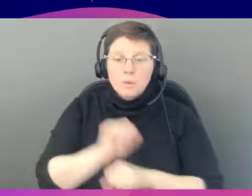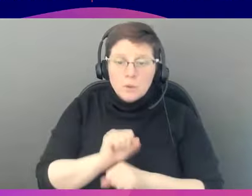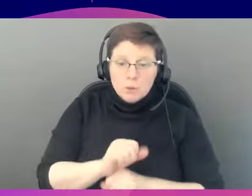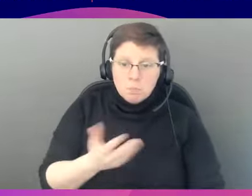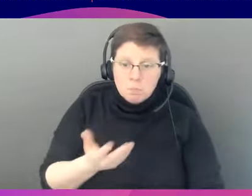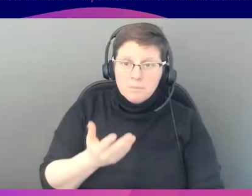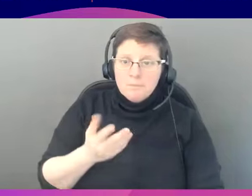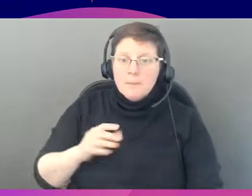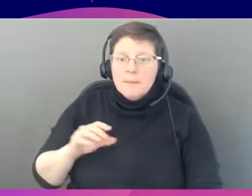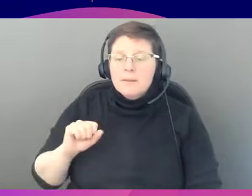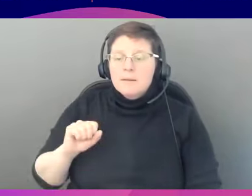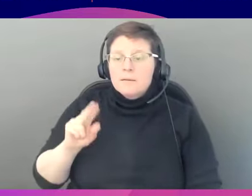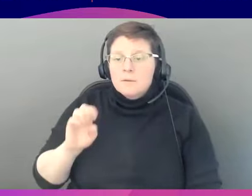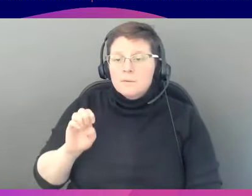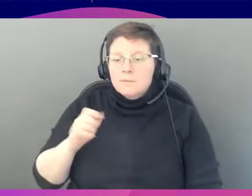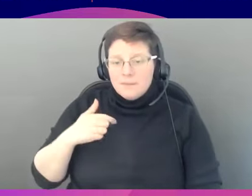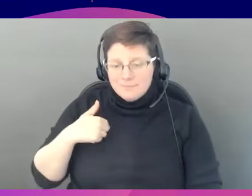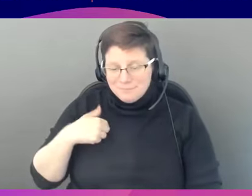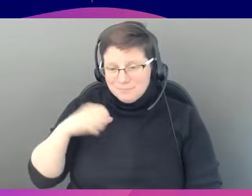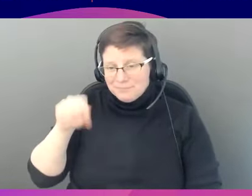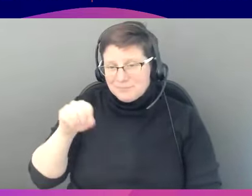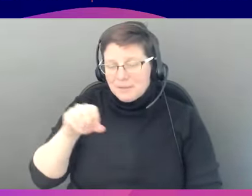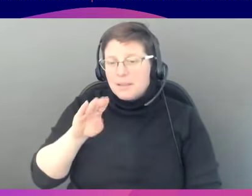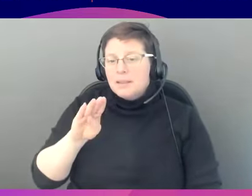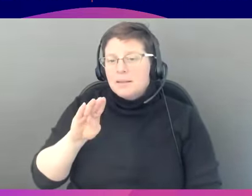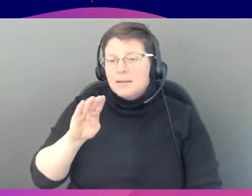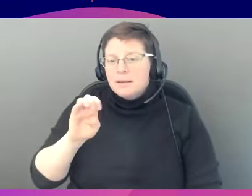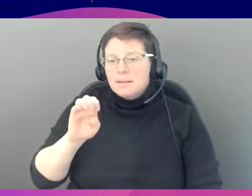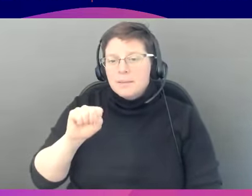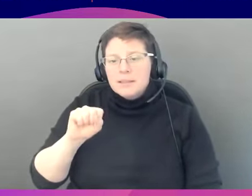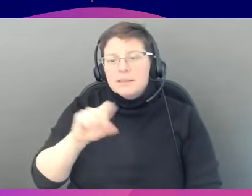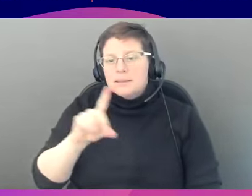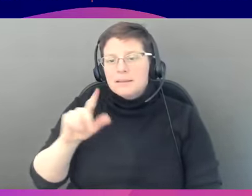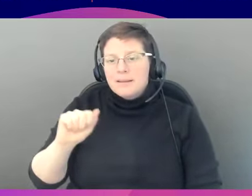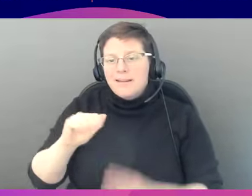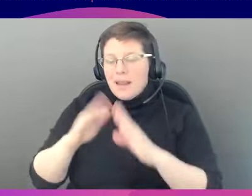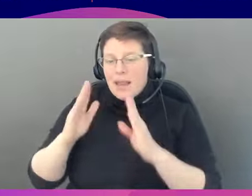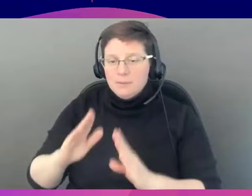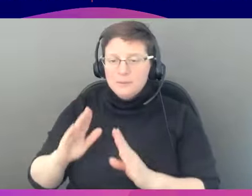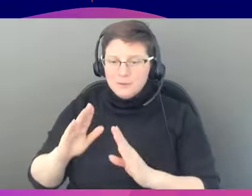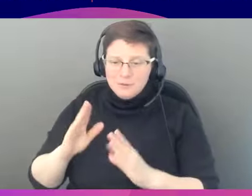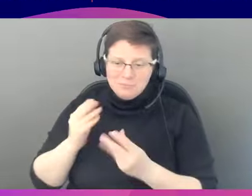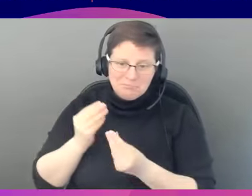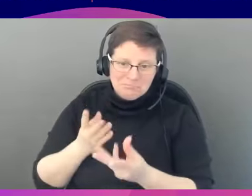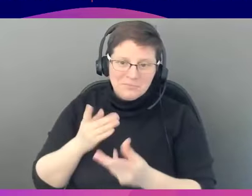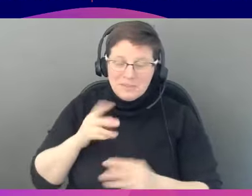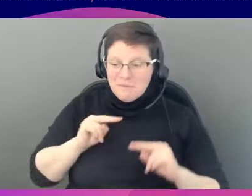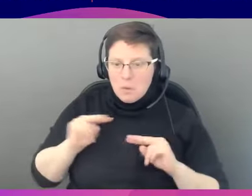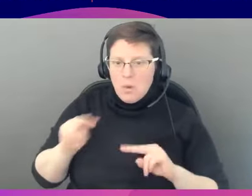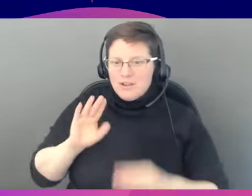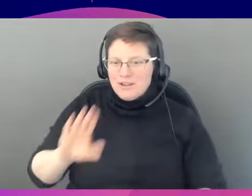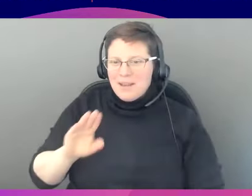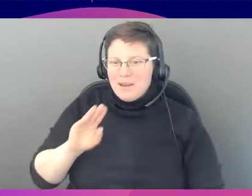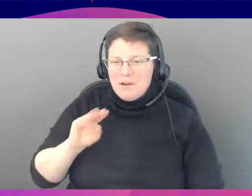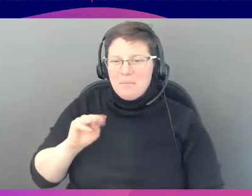So I want to give a really great shout out to Bethesda House, because they are doing something really cool and innovative. And if you watch their module, you'll